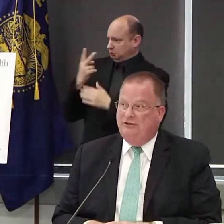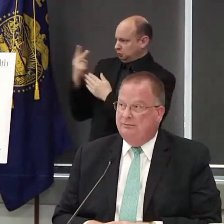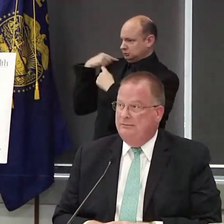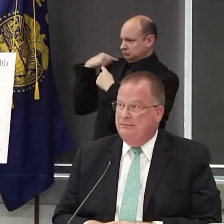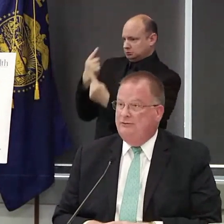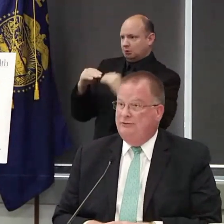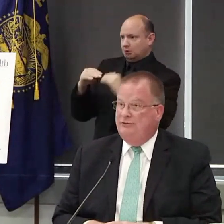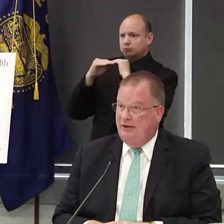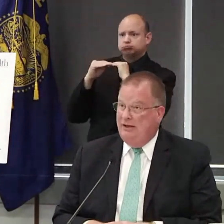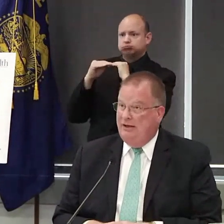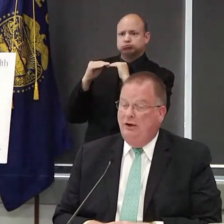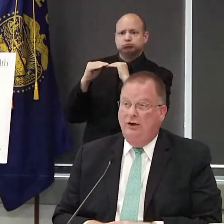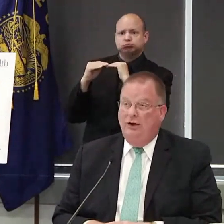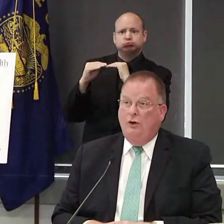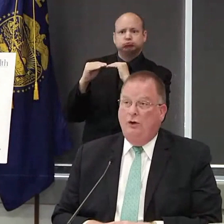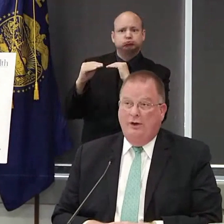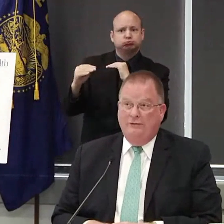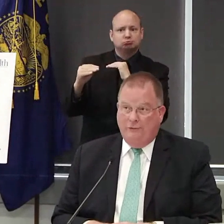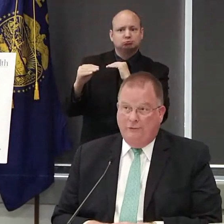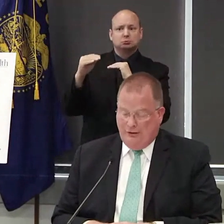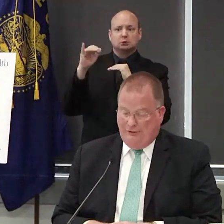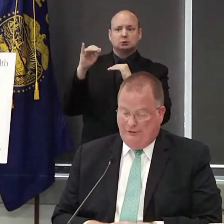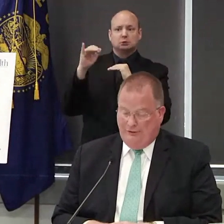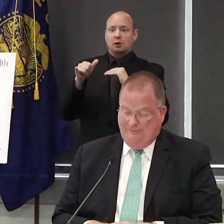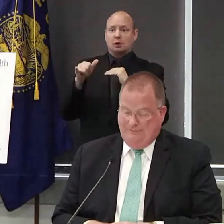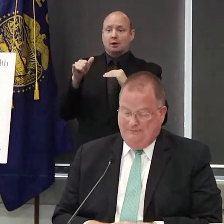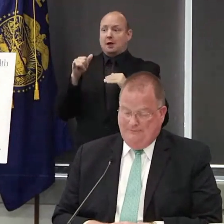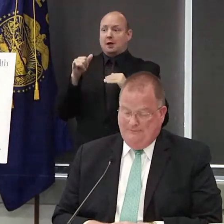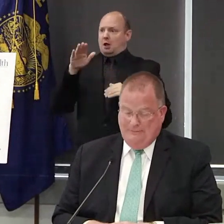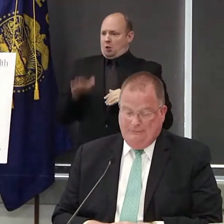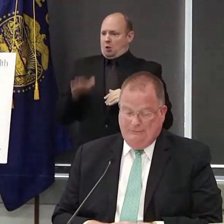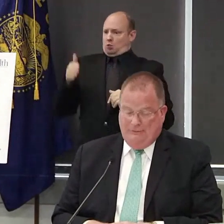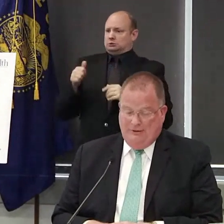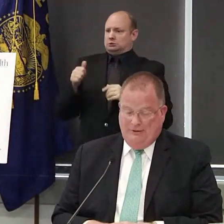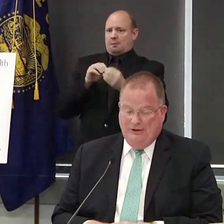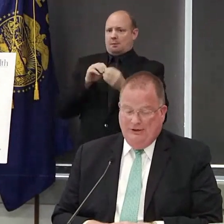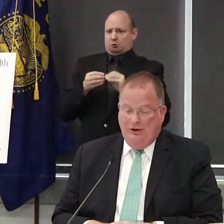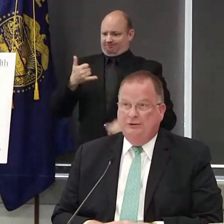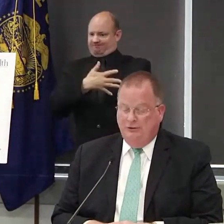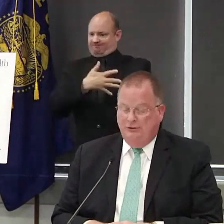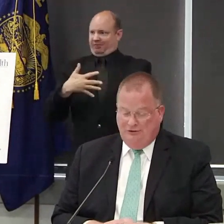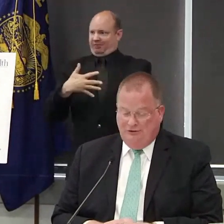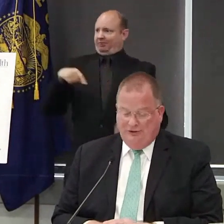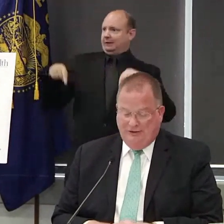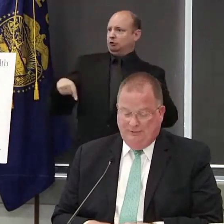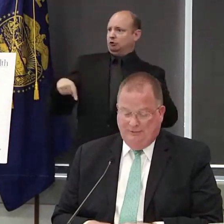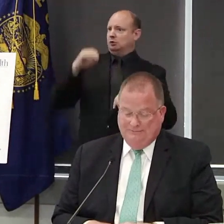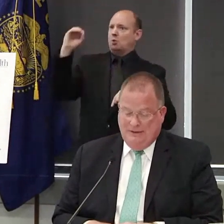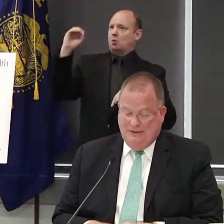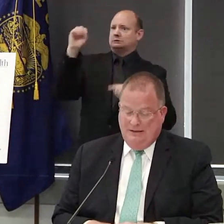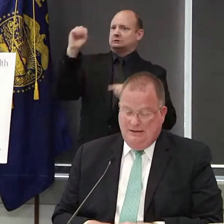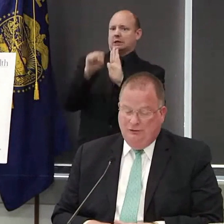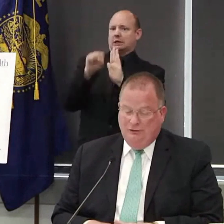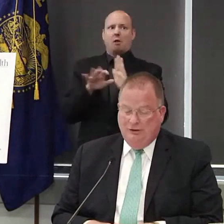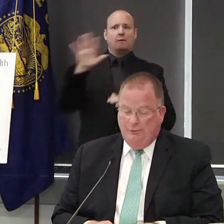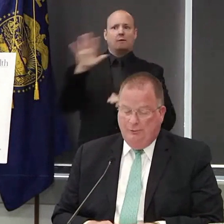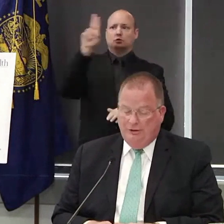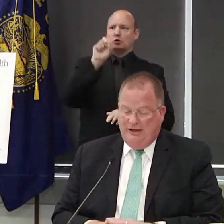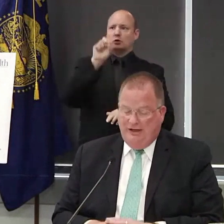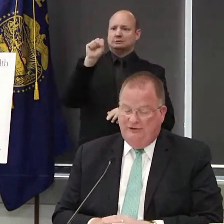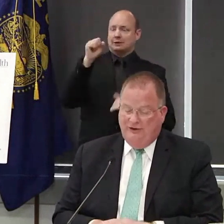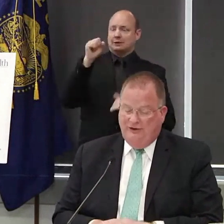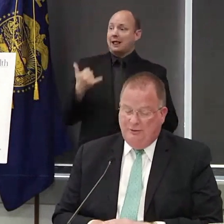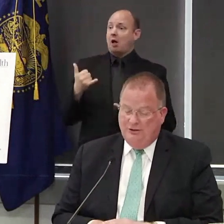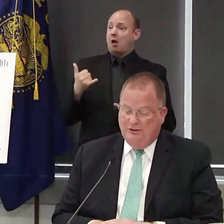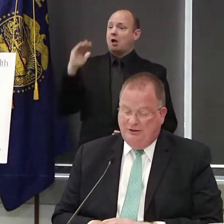in the nation. Today, we have the 4th lowest. There are other encouraging signs. Newly